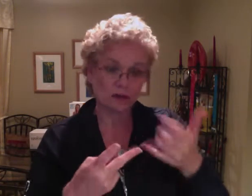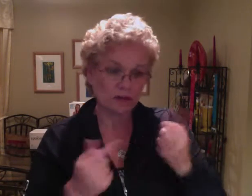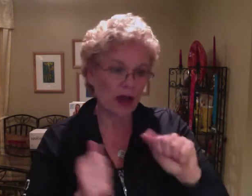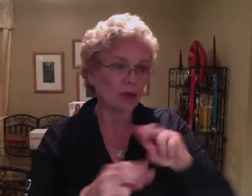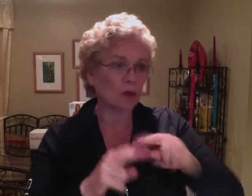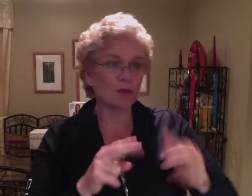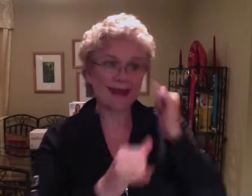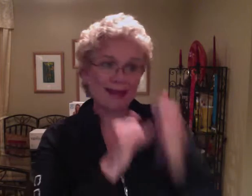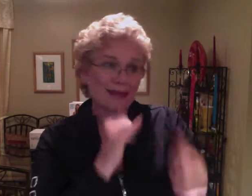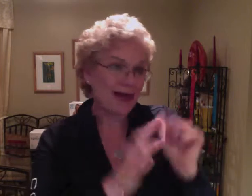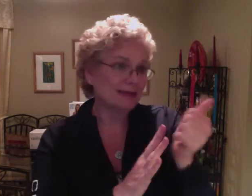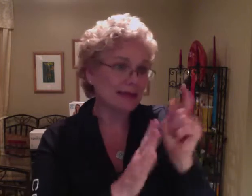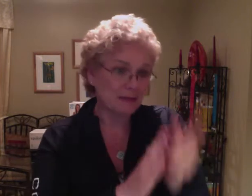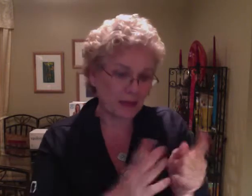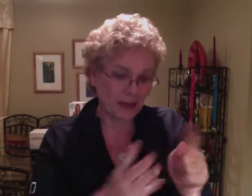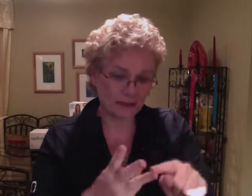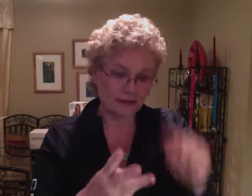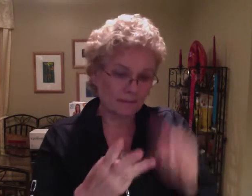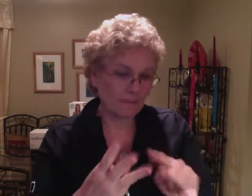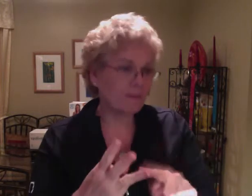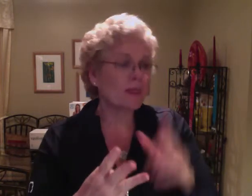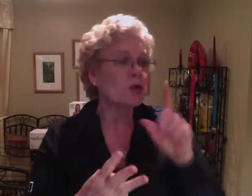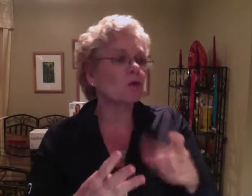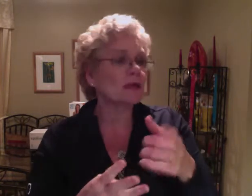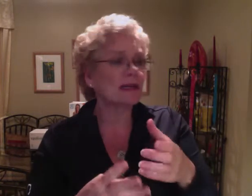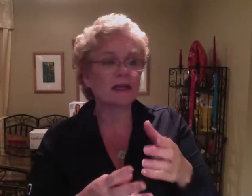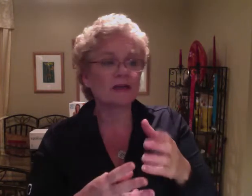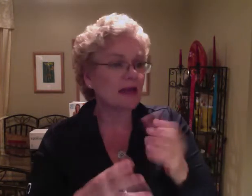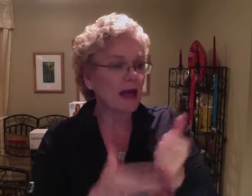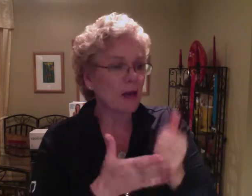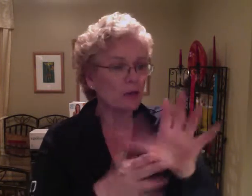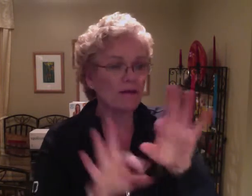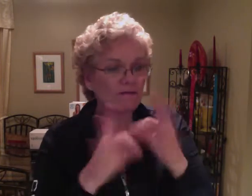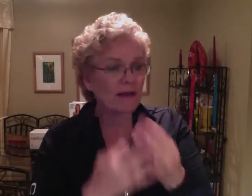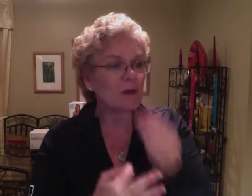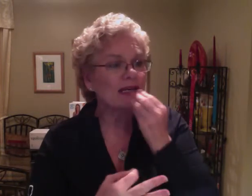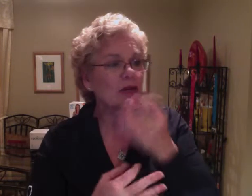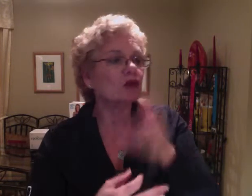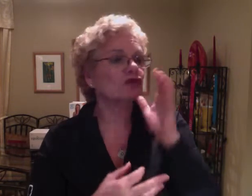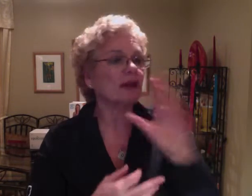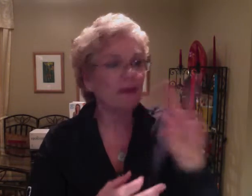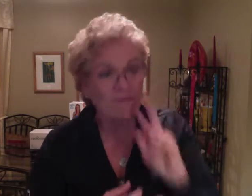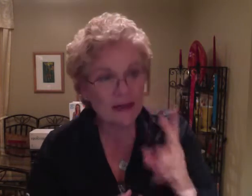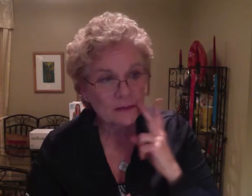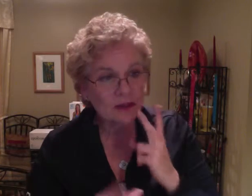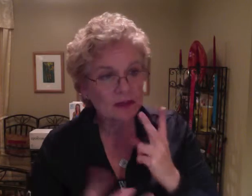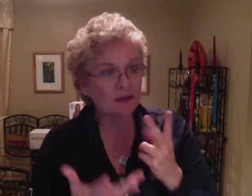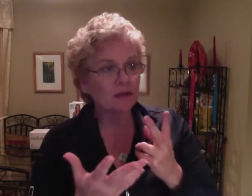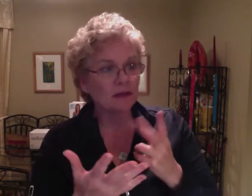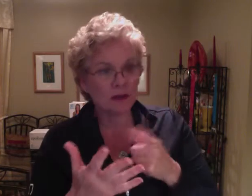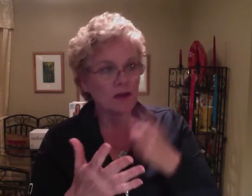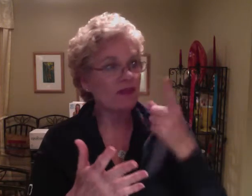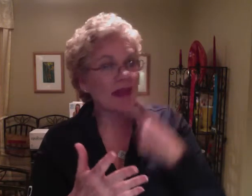get a way to get your family to drink or eat their vegetables. Blah, blah, blah. Okay, you have the proof right here. They told you all this stuff. So what